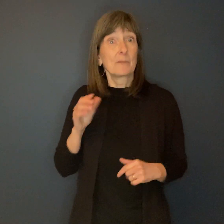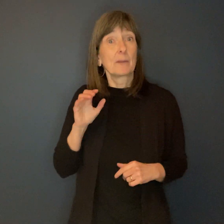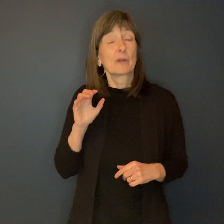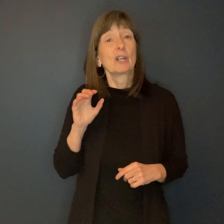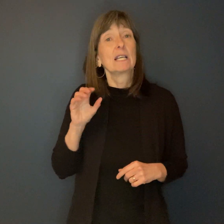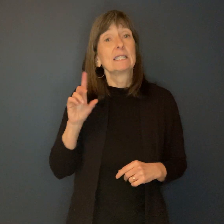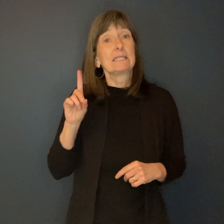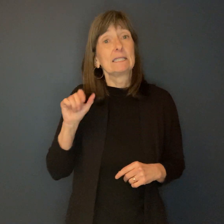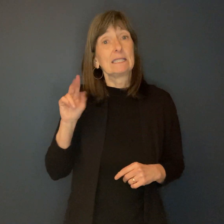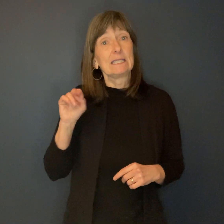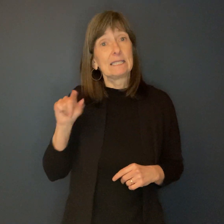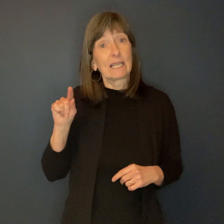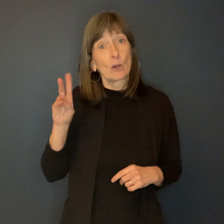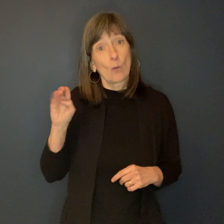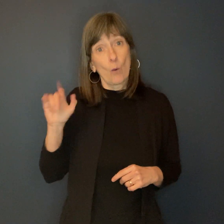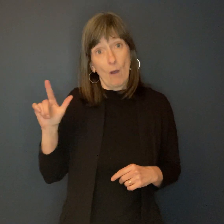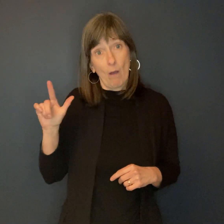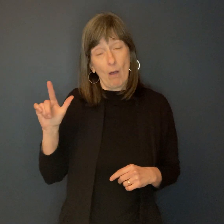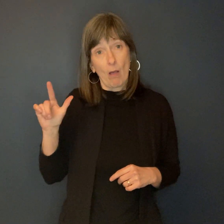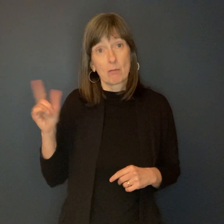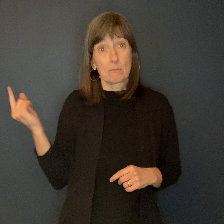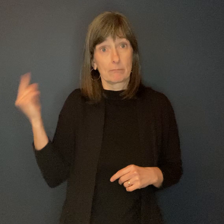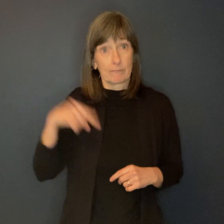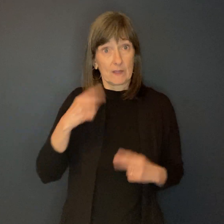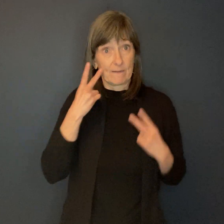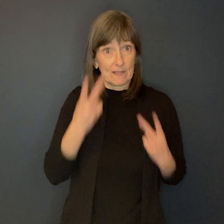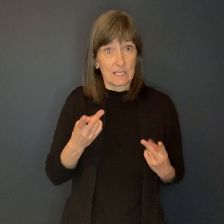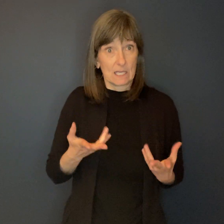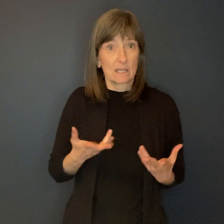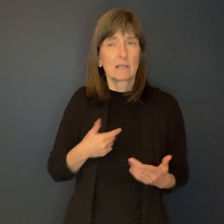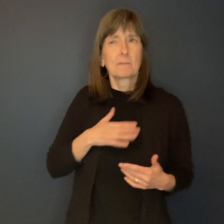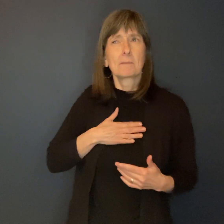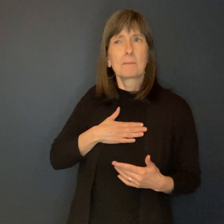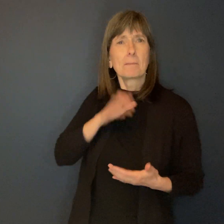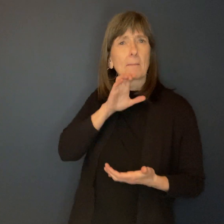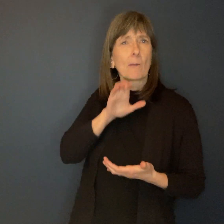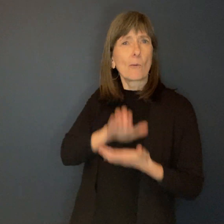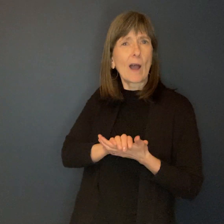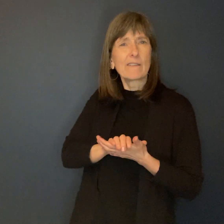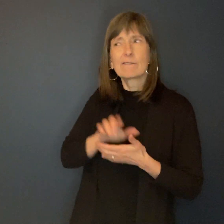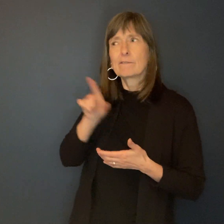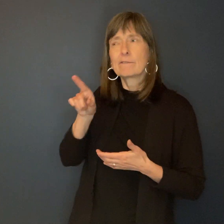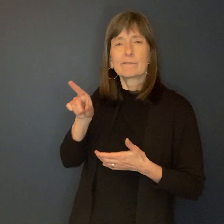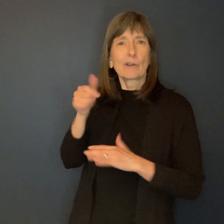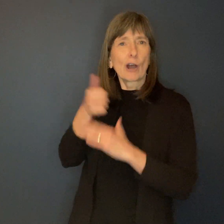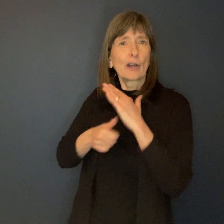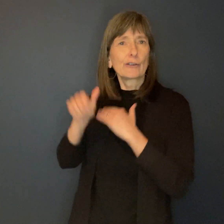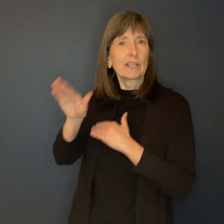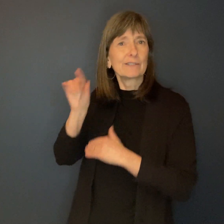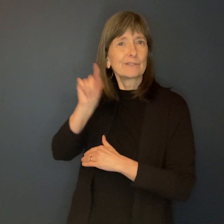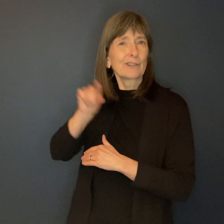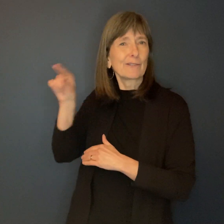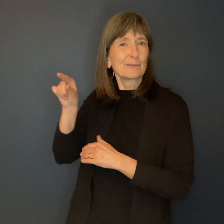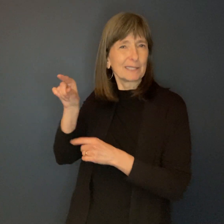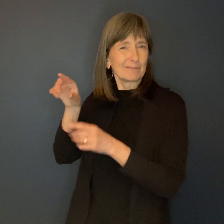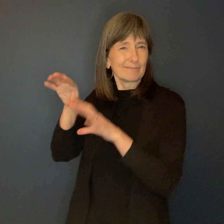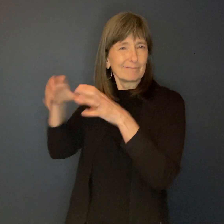to the building, and my wife used to be one of his constituents. And in the 70s, she was